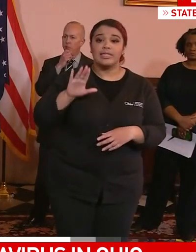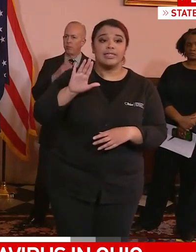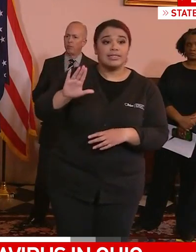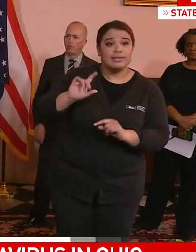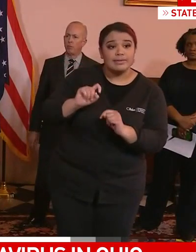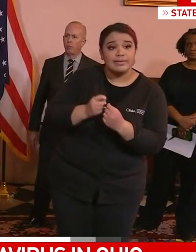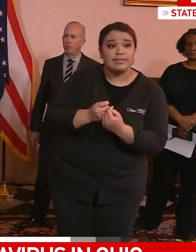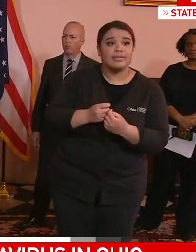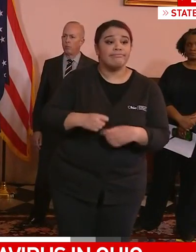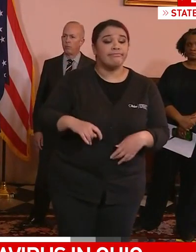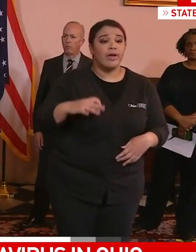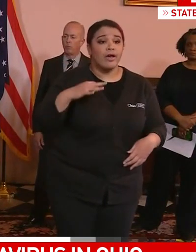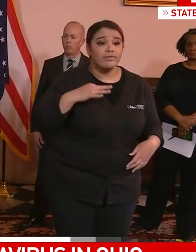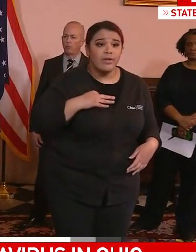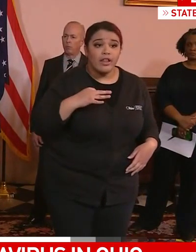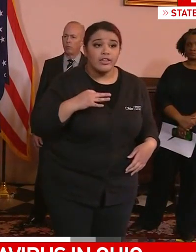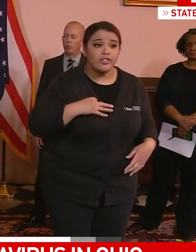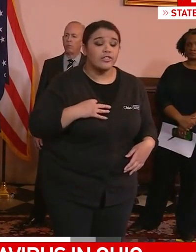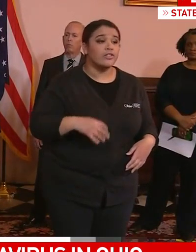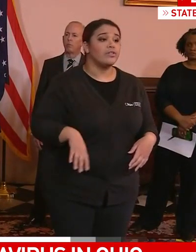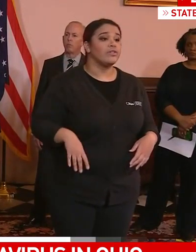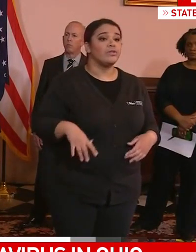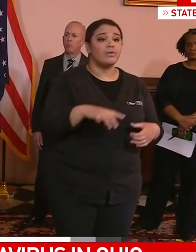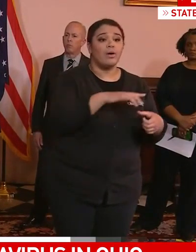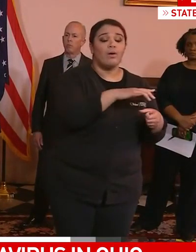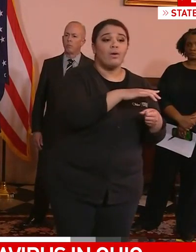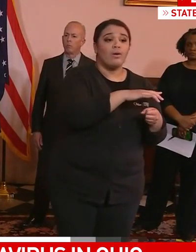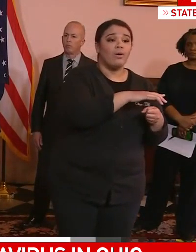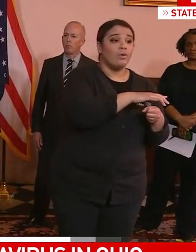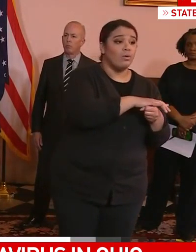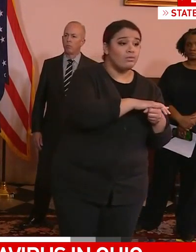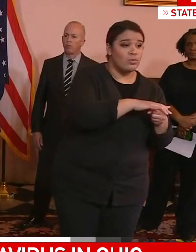elections as we move on through this.